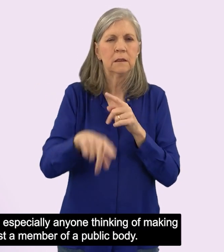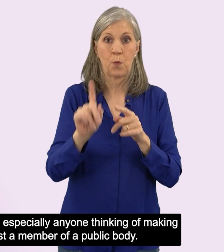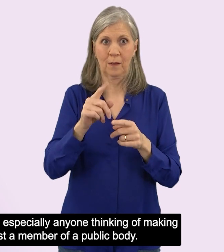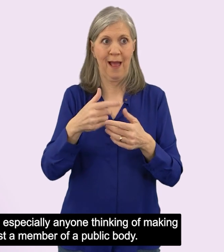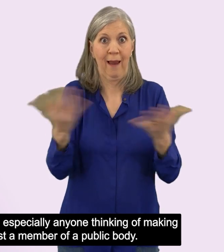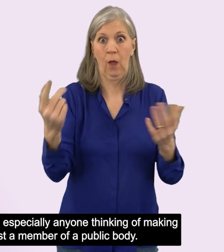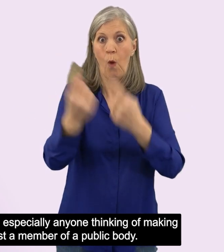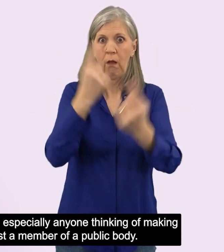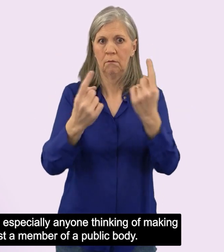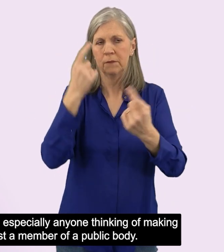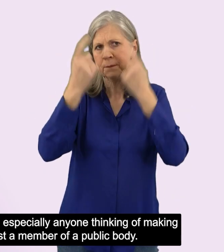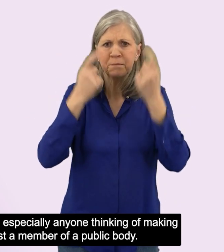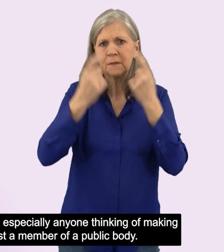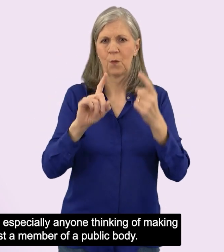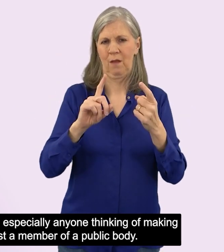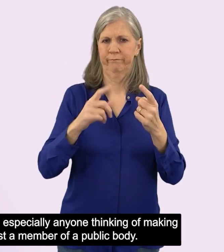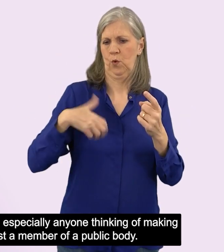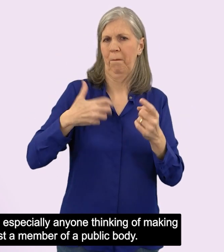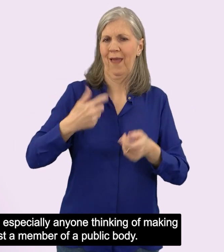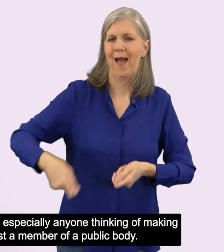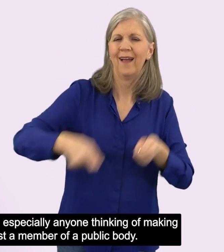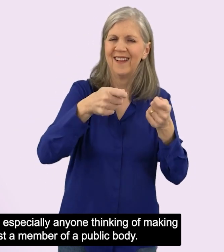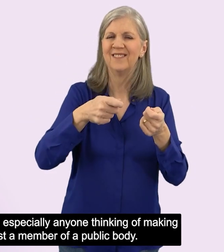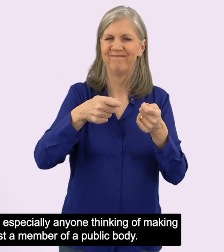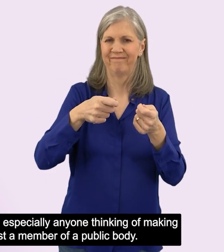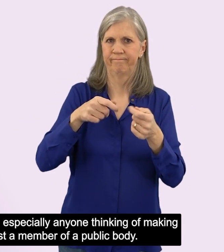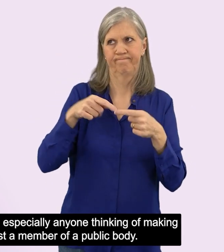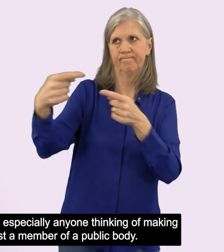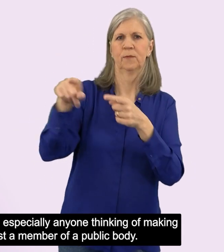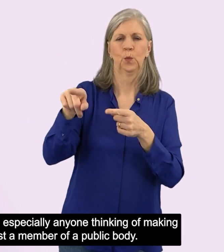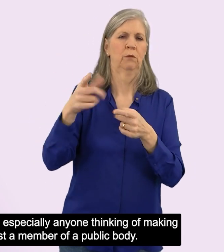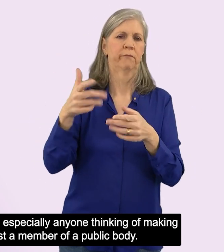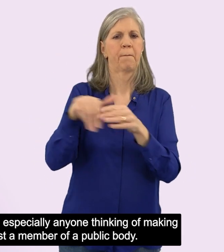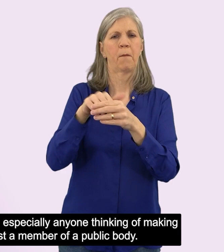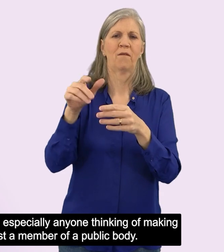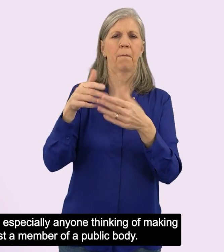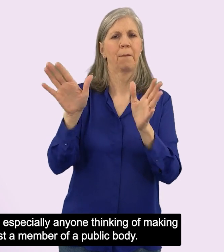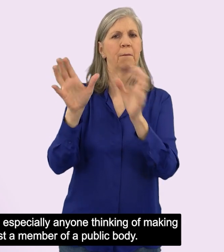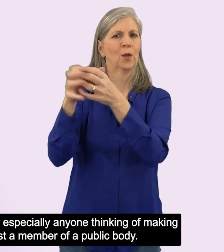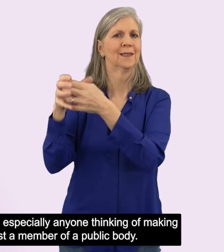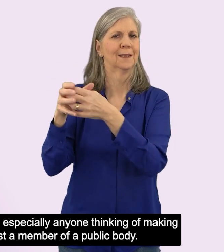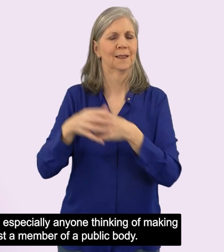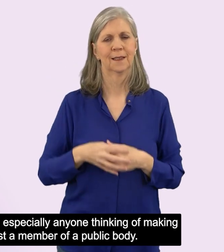2.1. Members of the public, especially anyone thinking of making a complaint against a member of a public body.